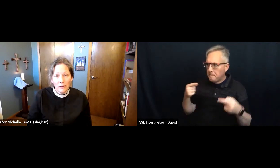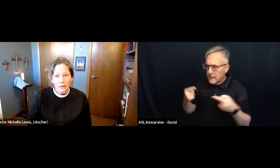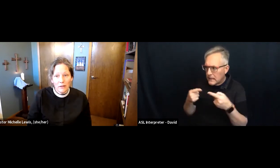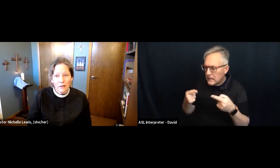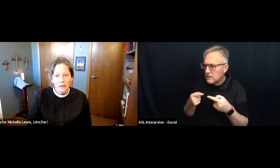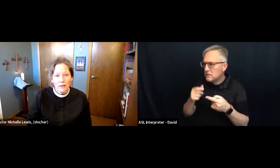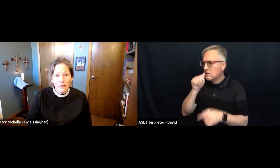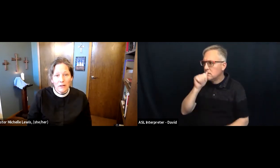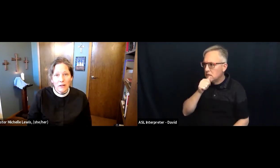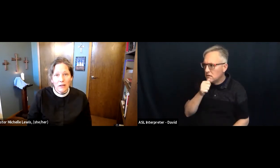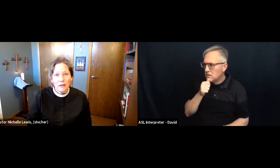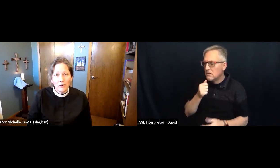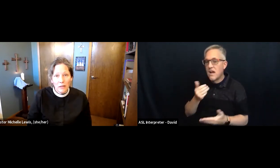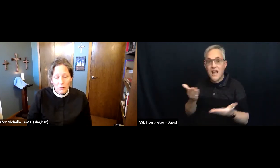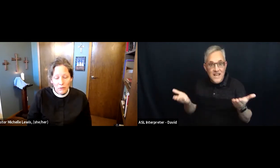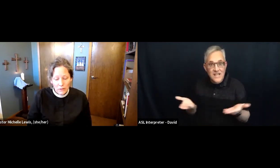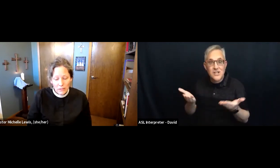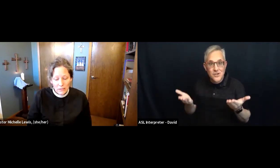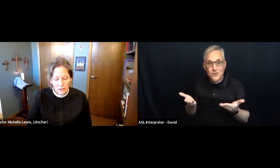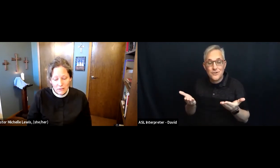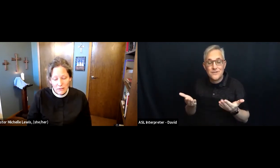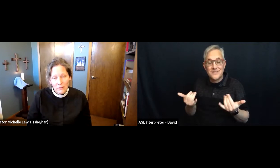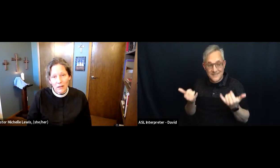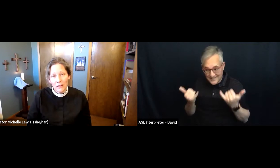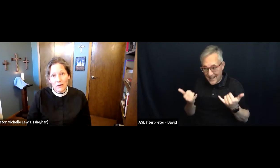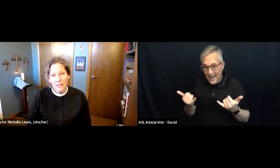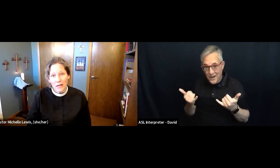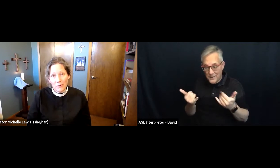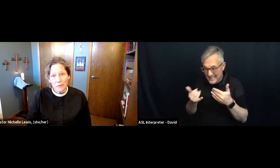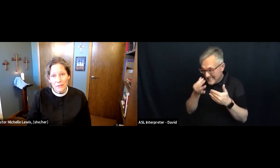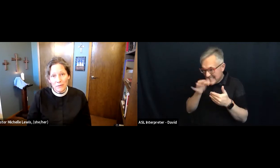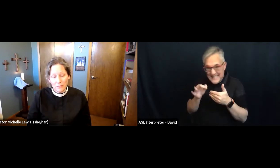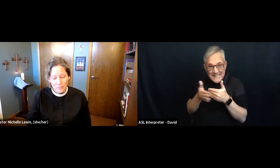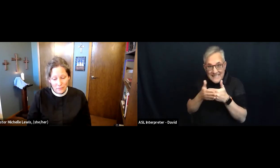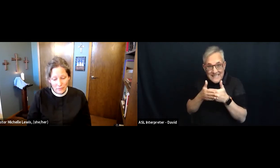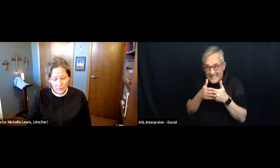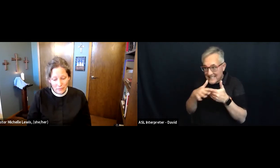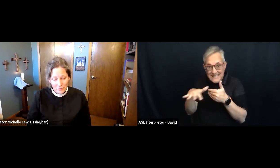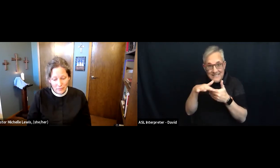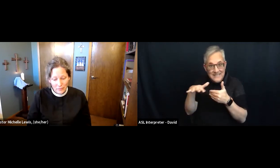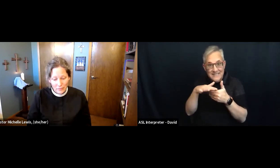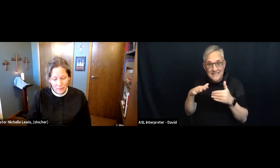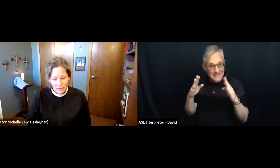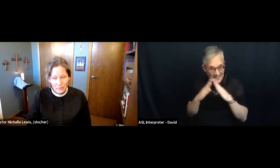now in our neighborhoods and our towns.